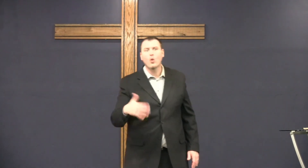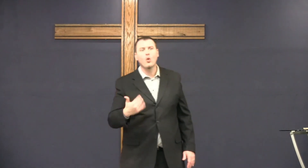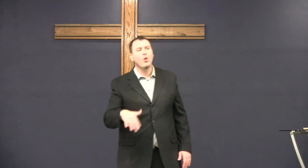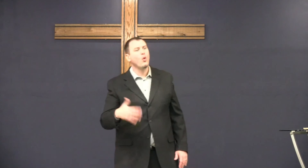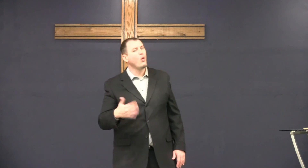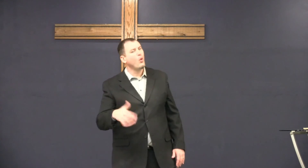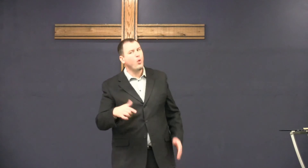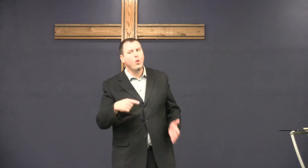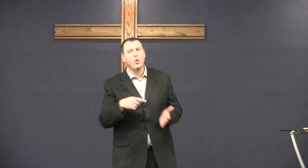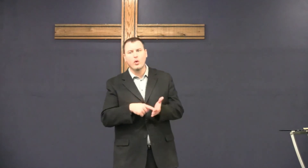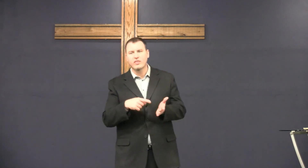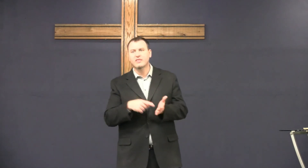raised.